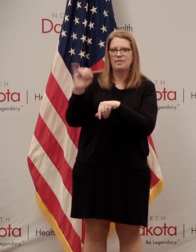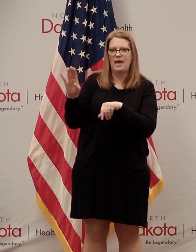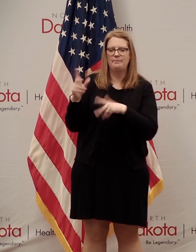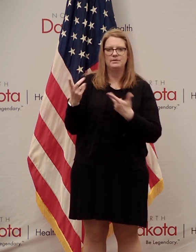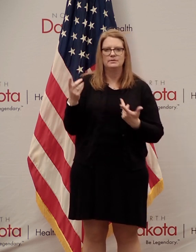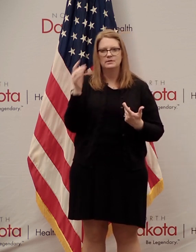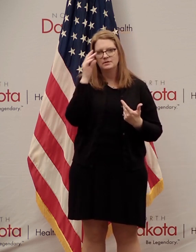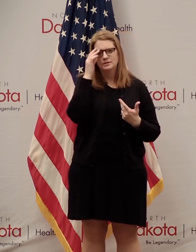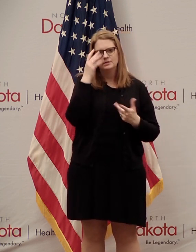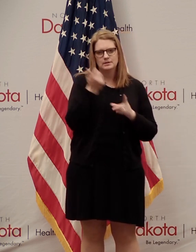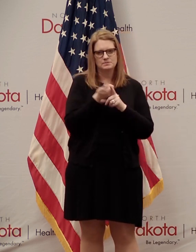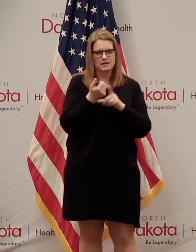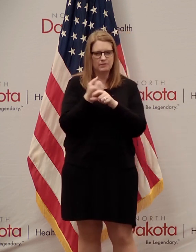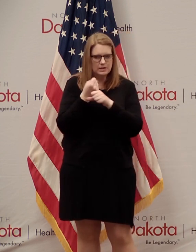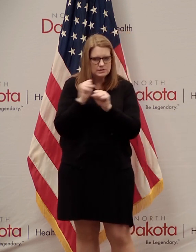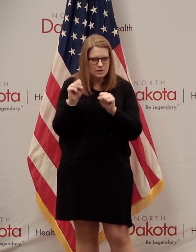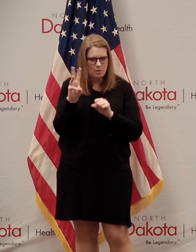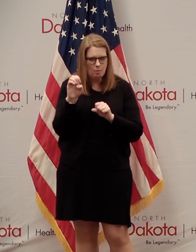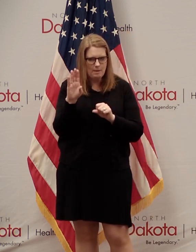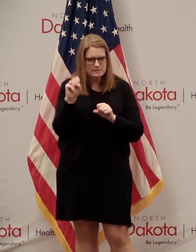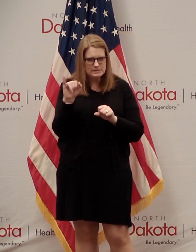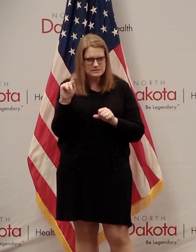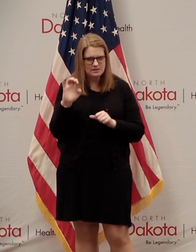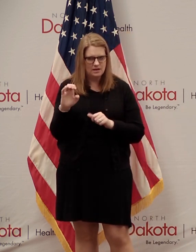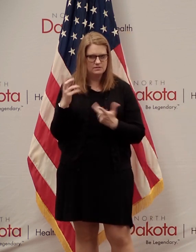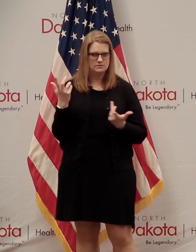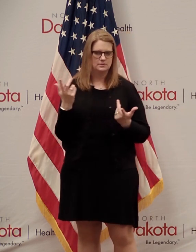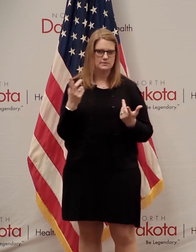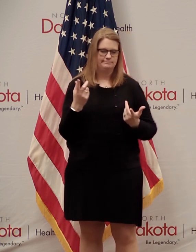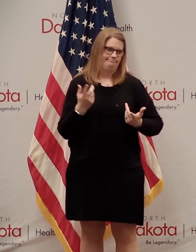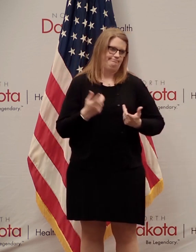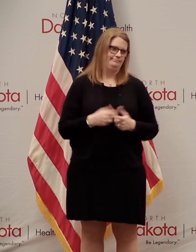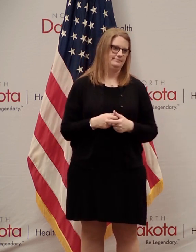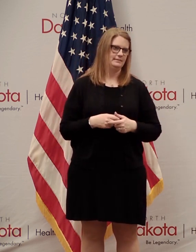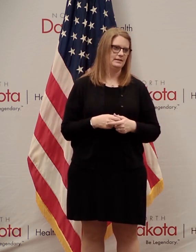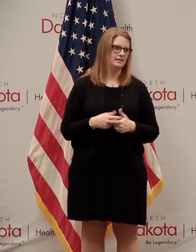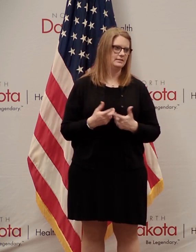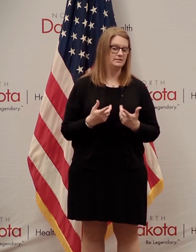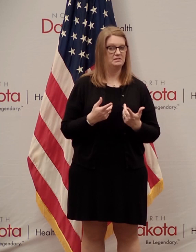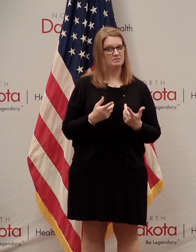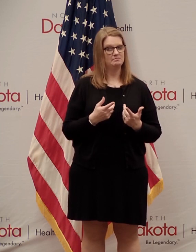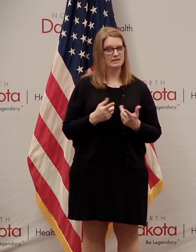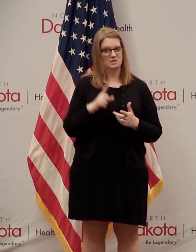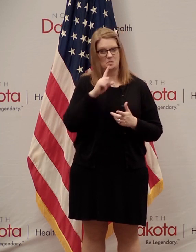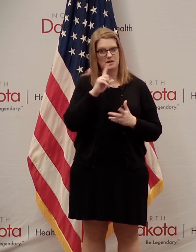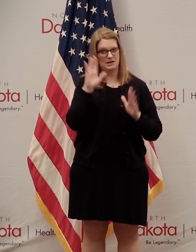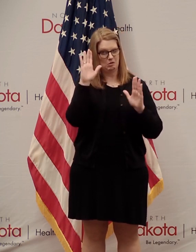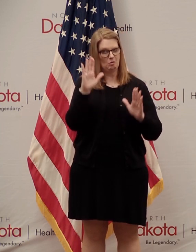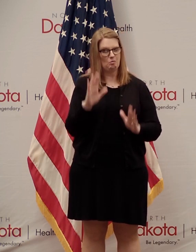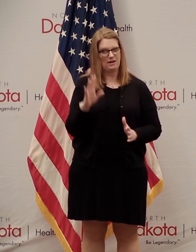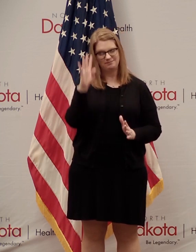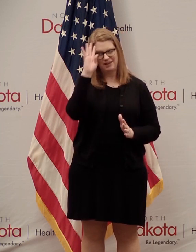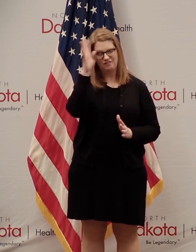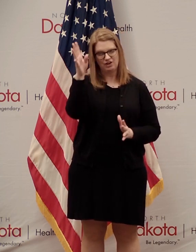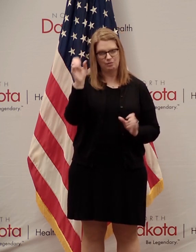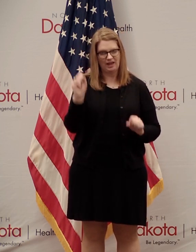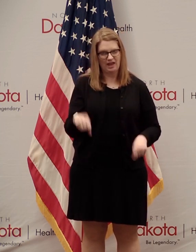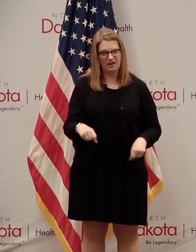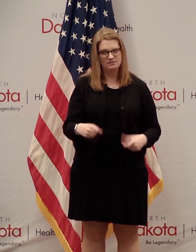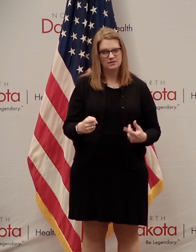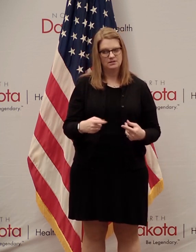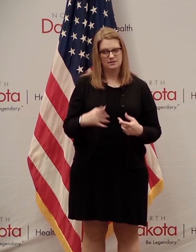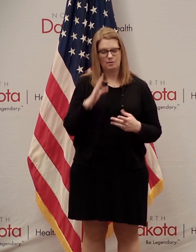a secure website. And so again, that's a great, disruption brings innovation. That's a great innovation that we have that and that's